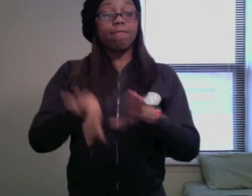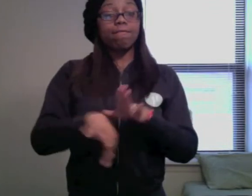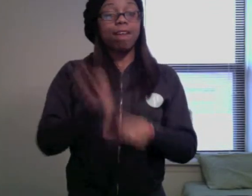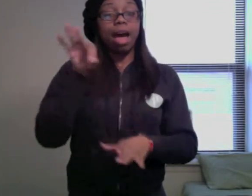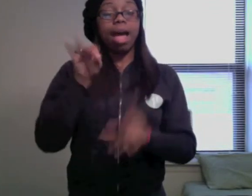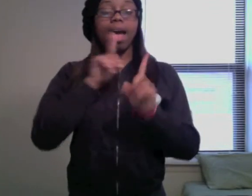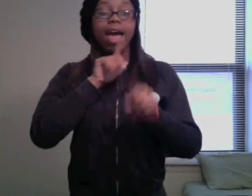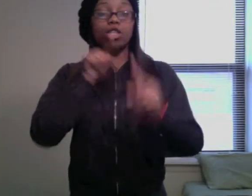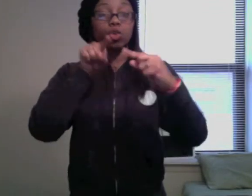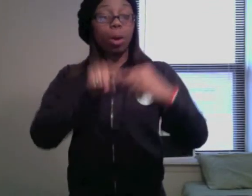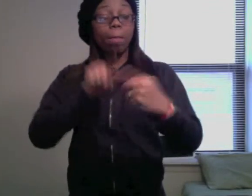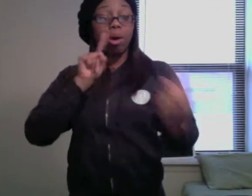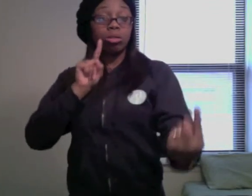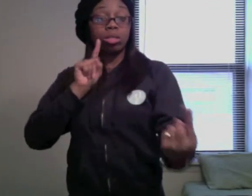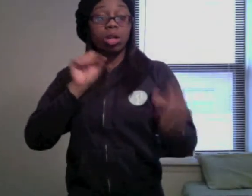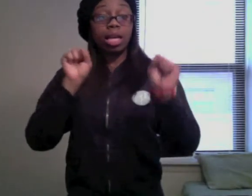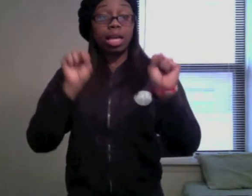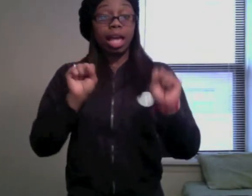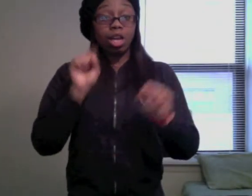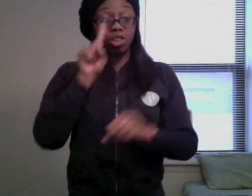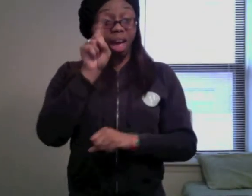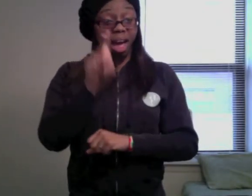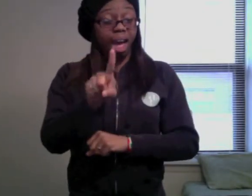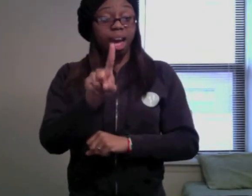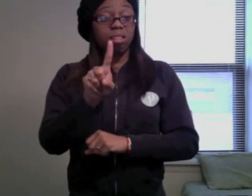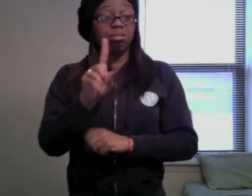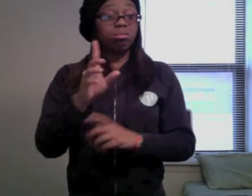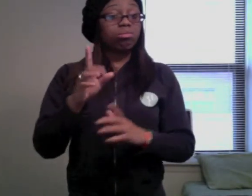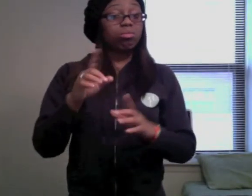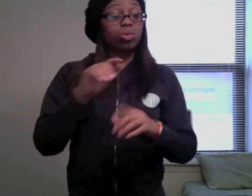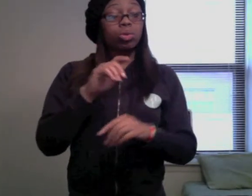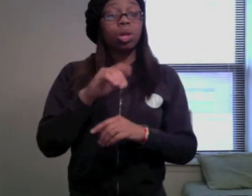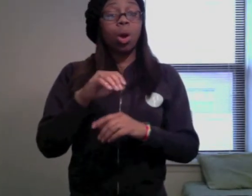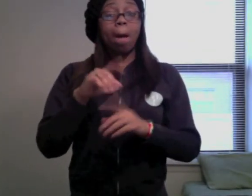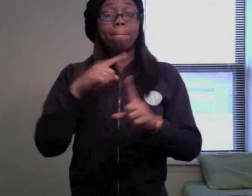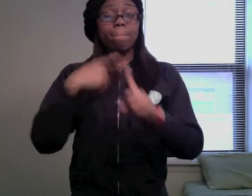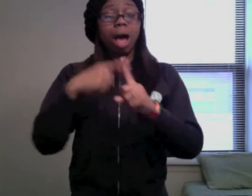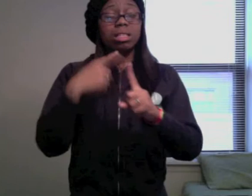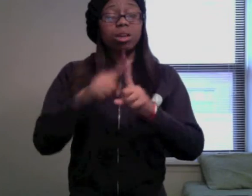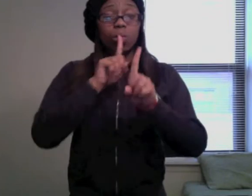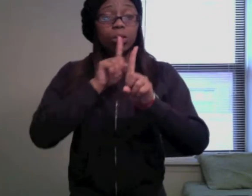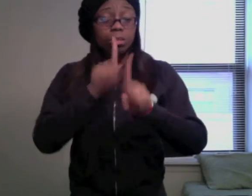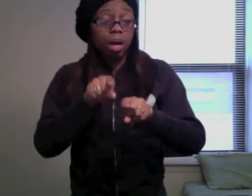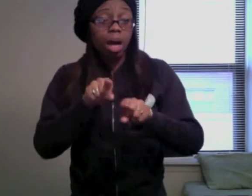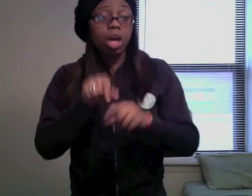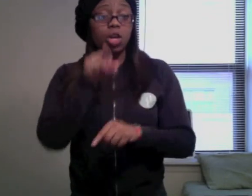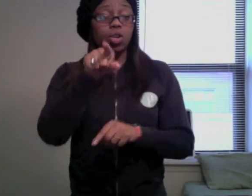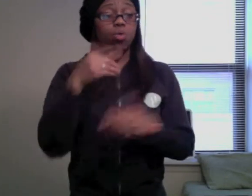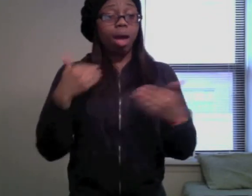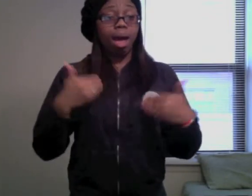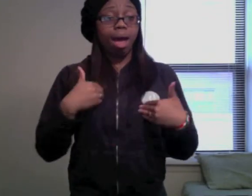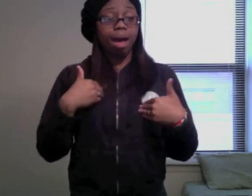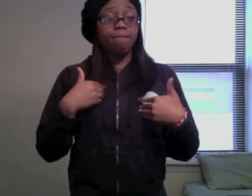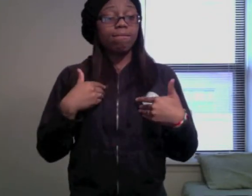ask yourself questions that will elicit a positive response, you have a head start on seeing the world in a positive